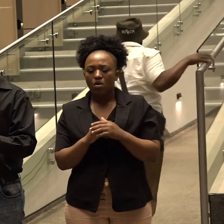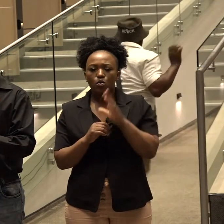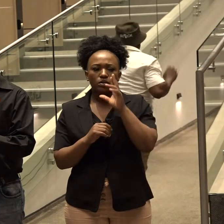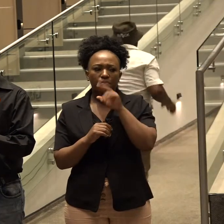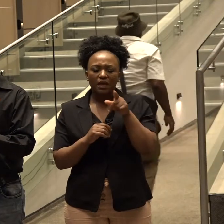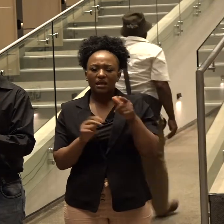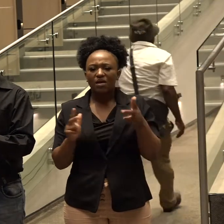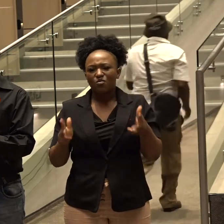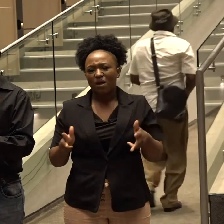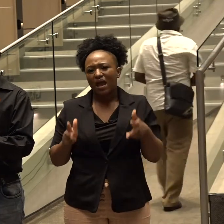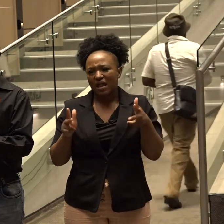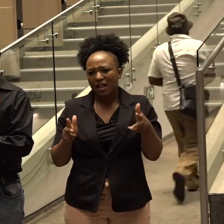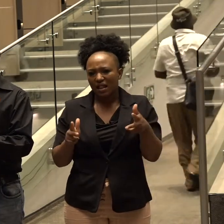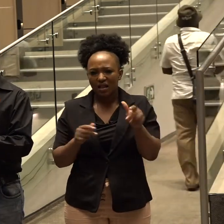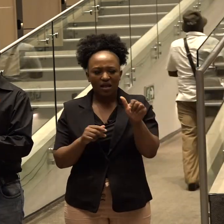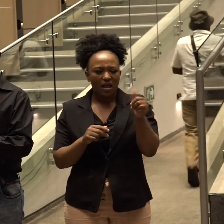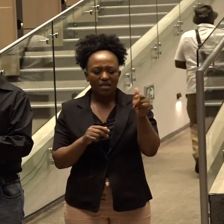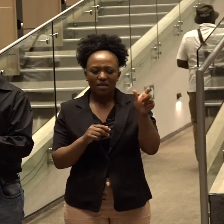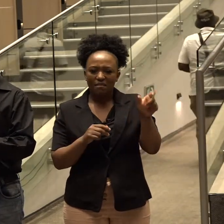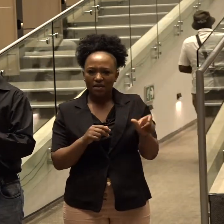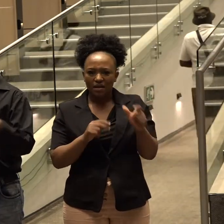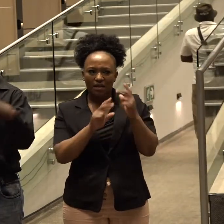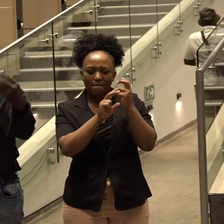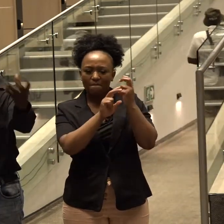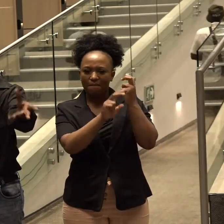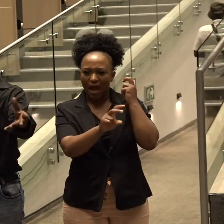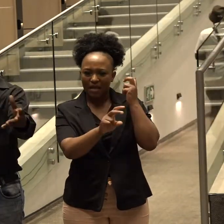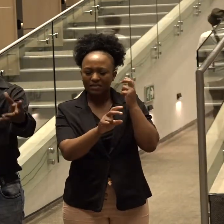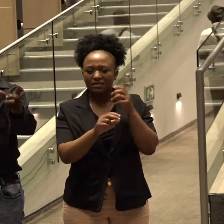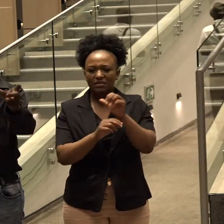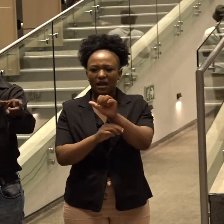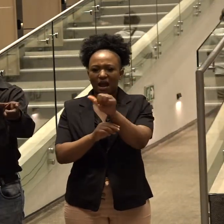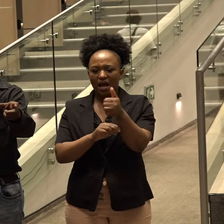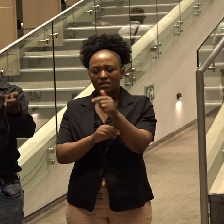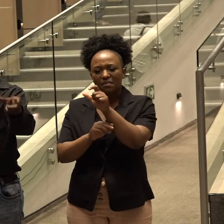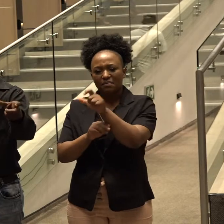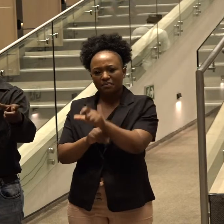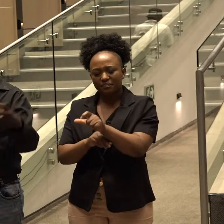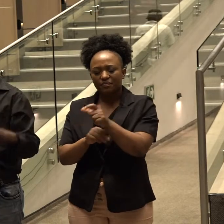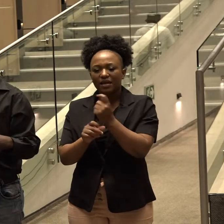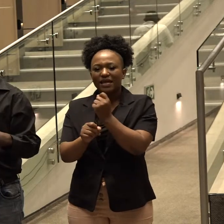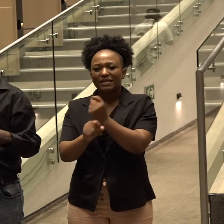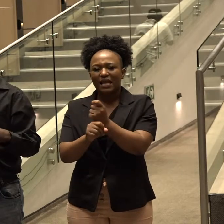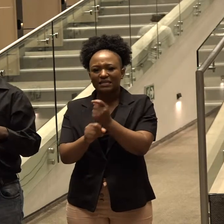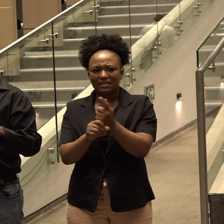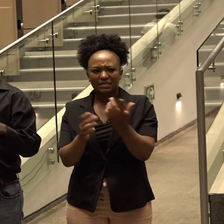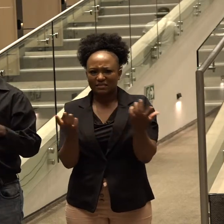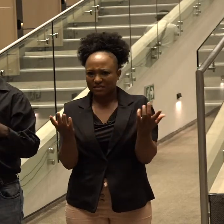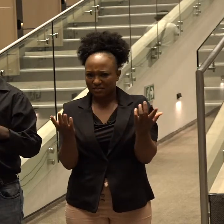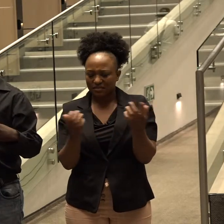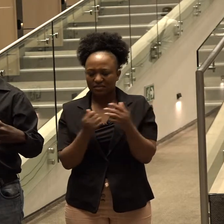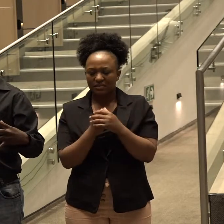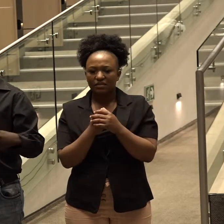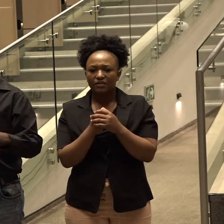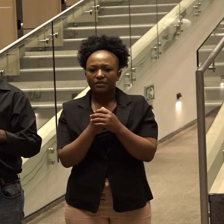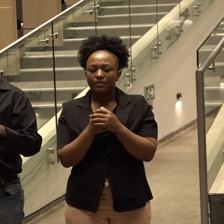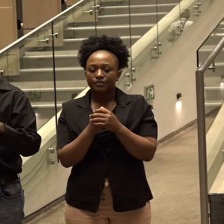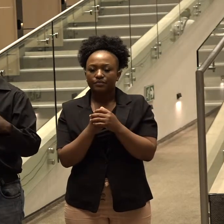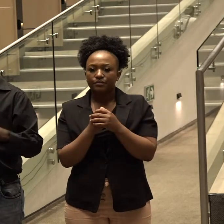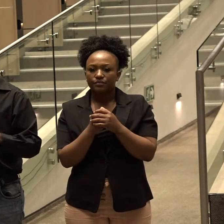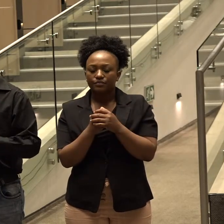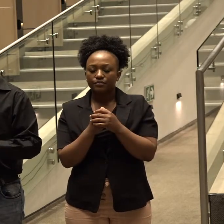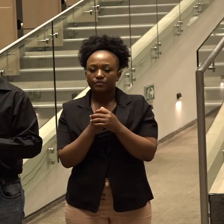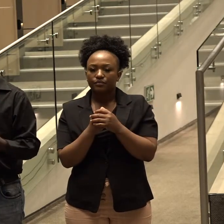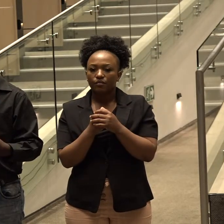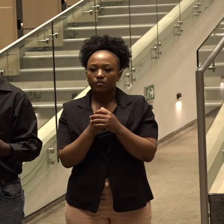rail then another person speaks about us as another person speaks about Texas then you show that as